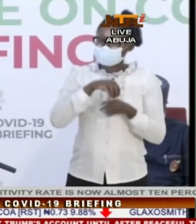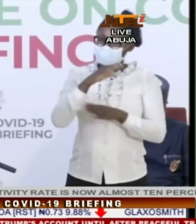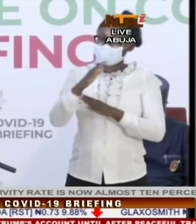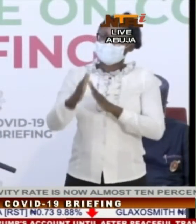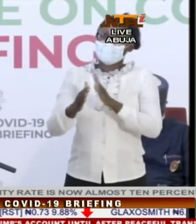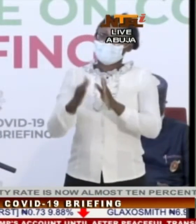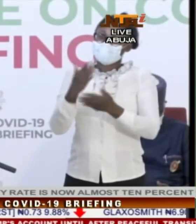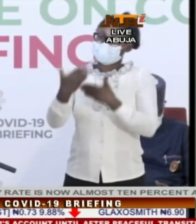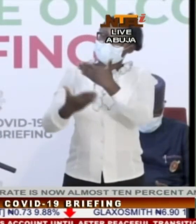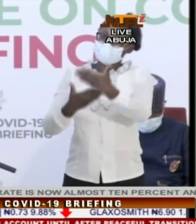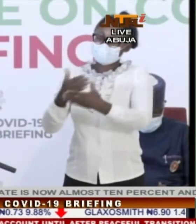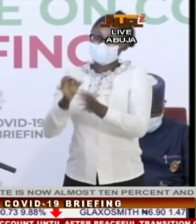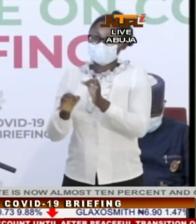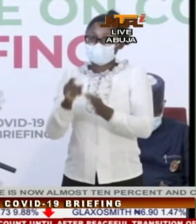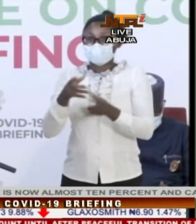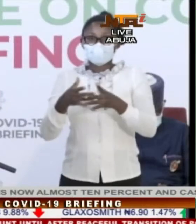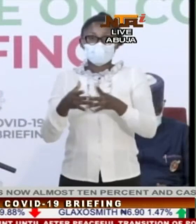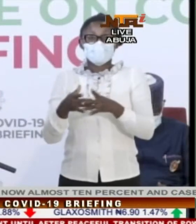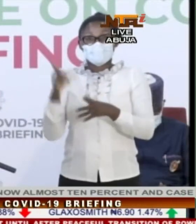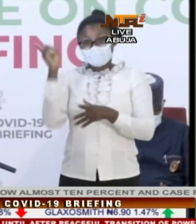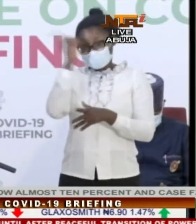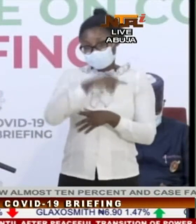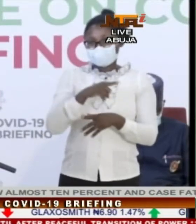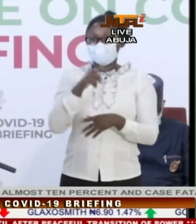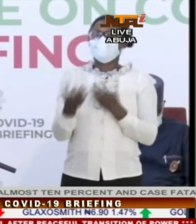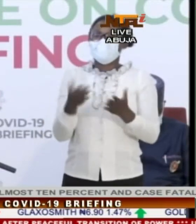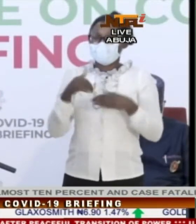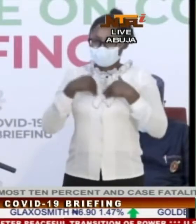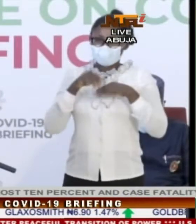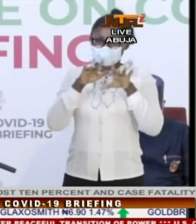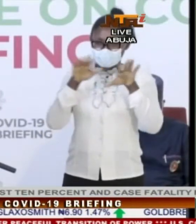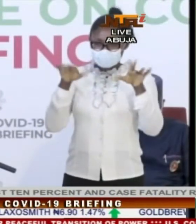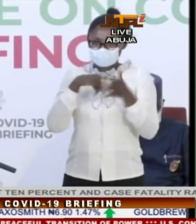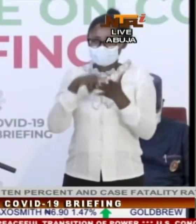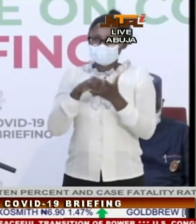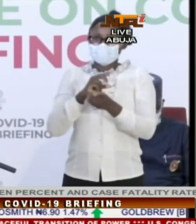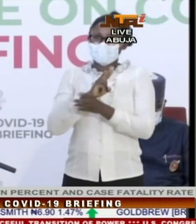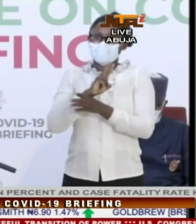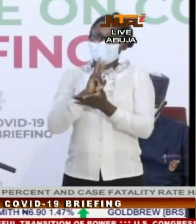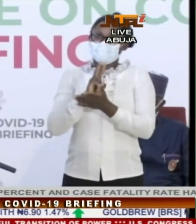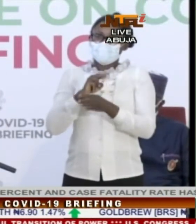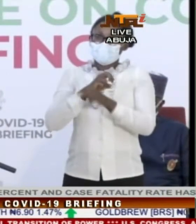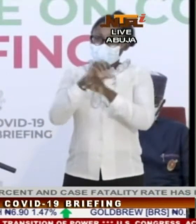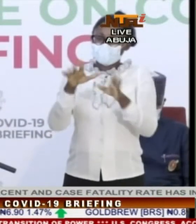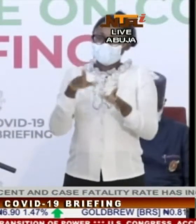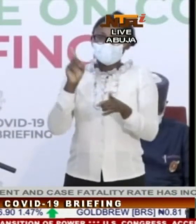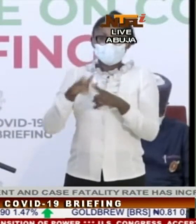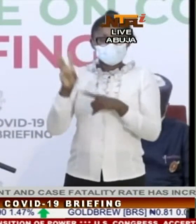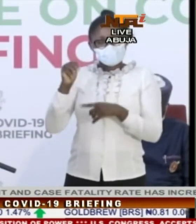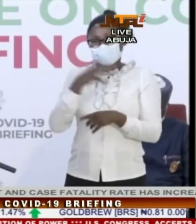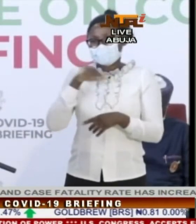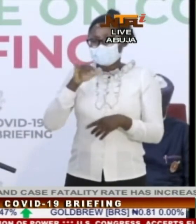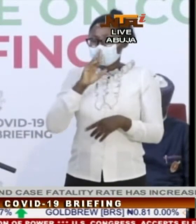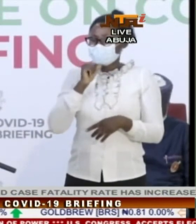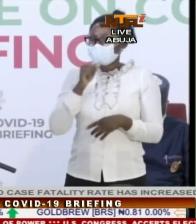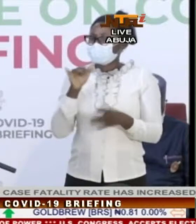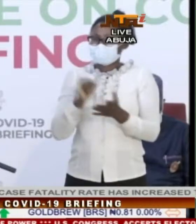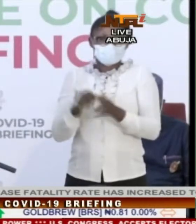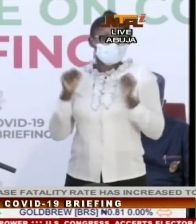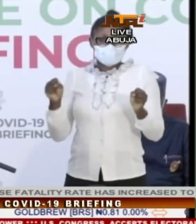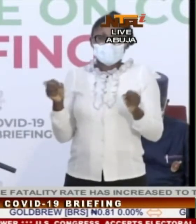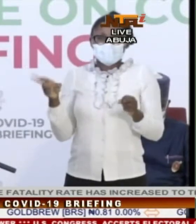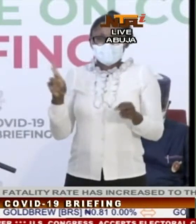were careless, we would have transmitted this virus to them. And they are not that strong. Their immunity is